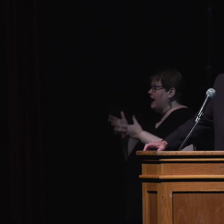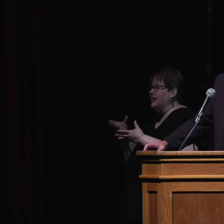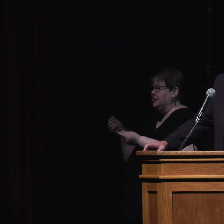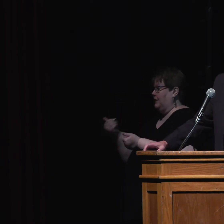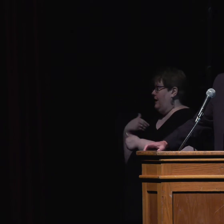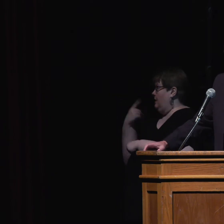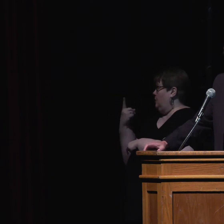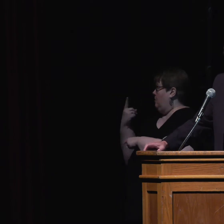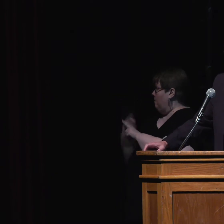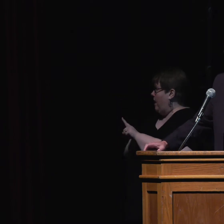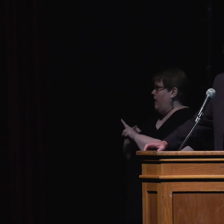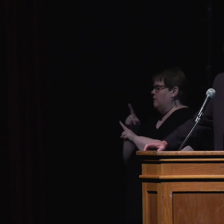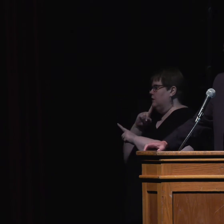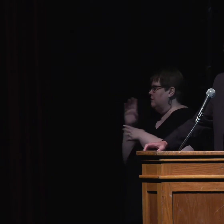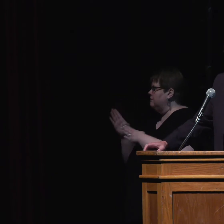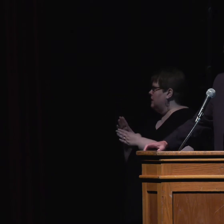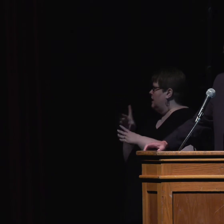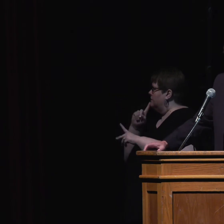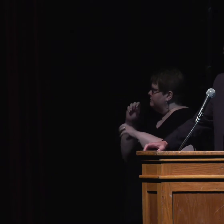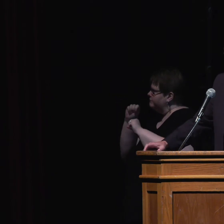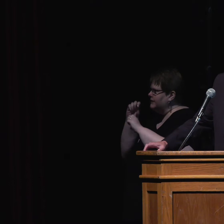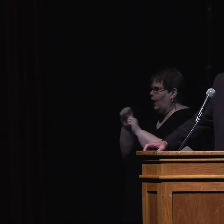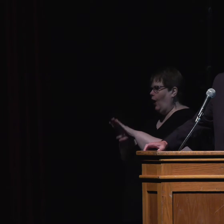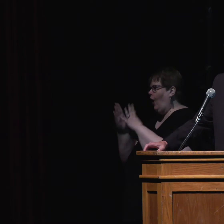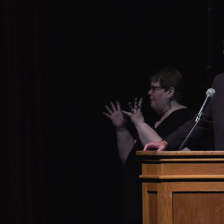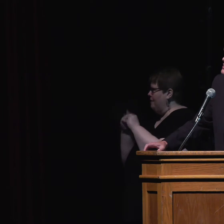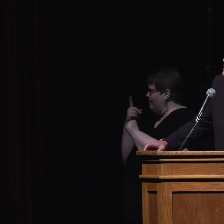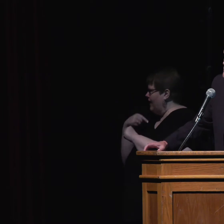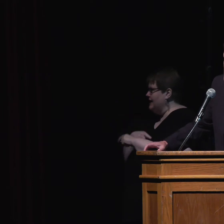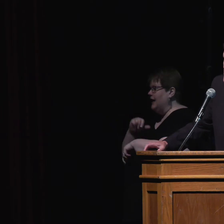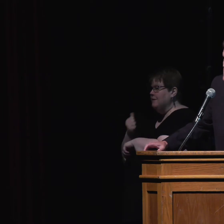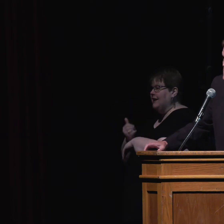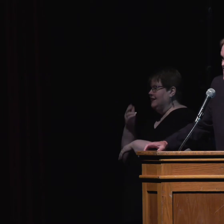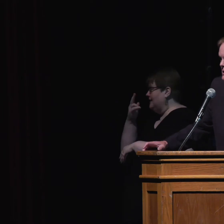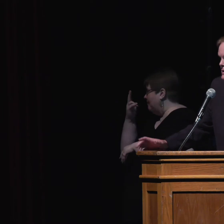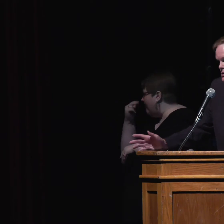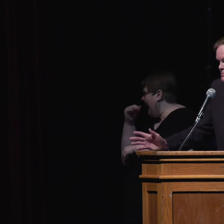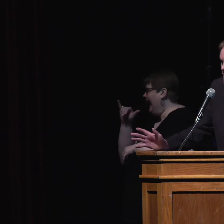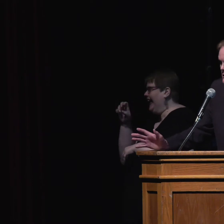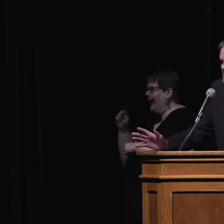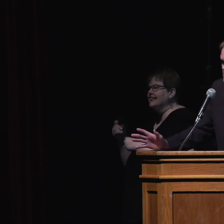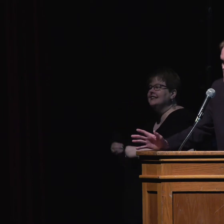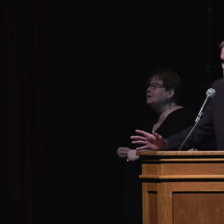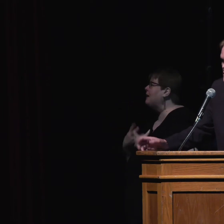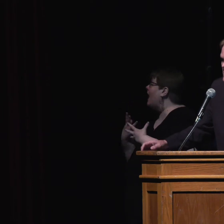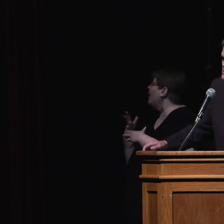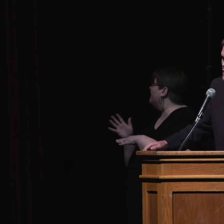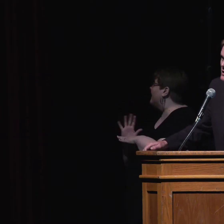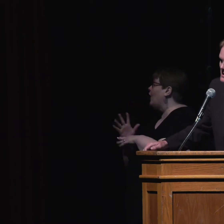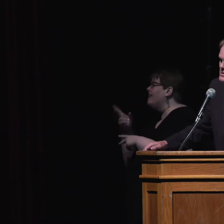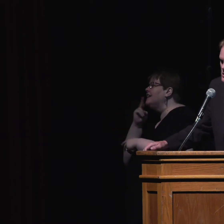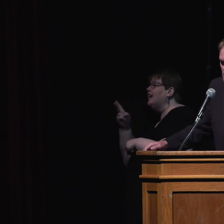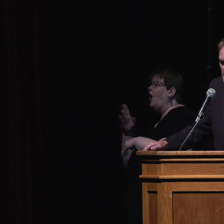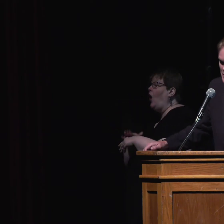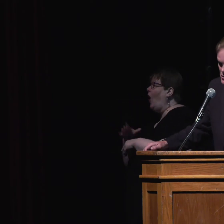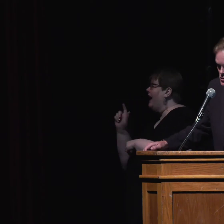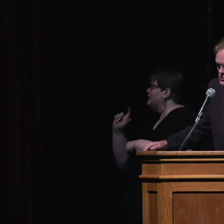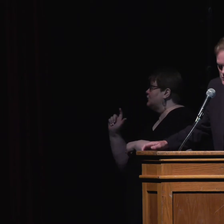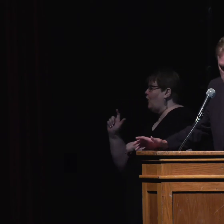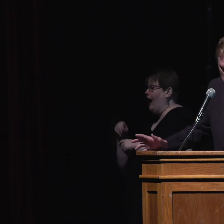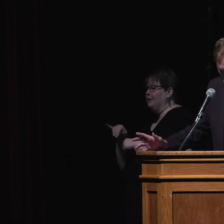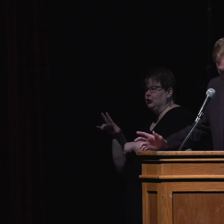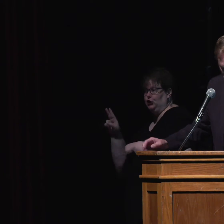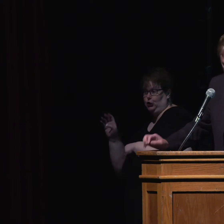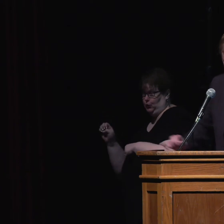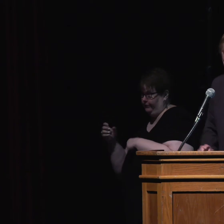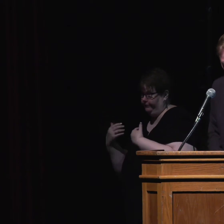last month preparing an amazing opening meeting for us based on some funny yet inspiring video they saw on Instagram in